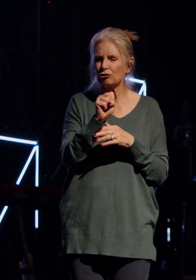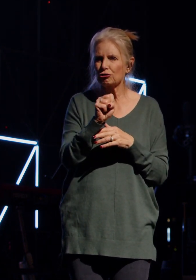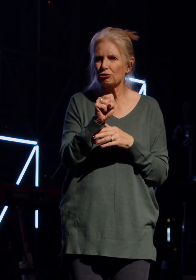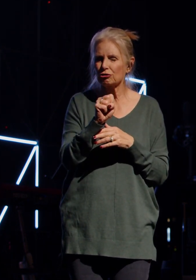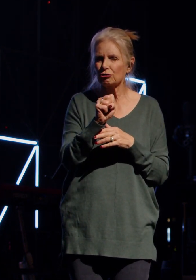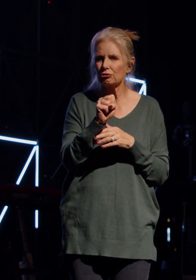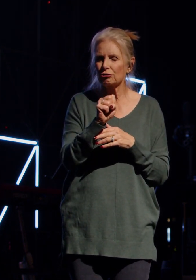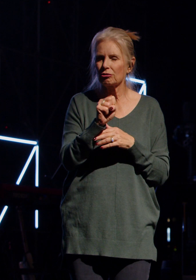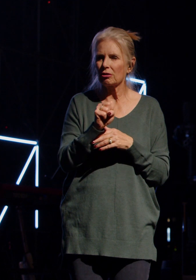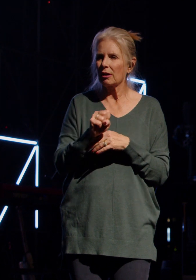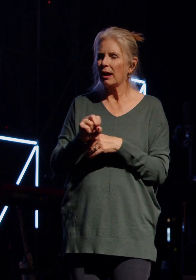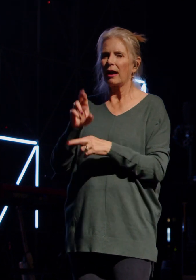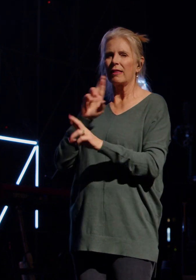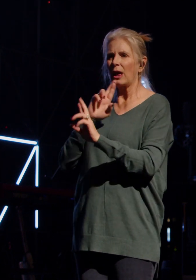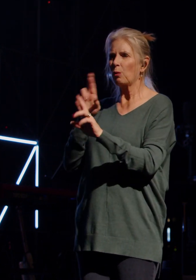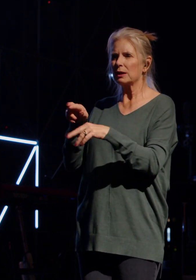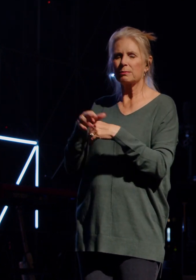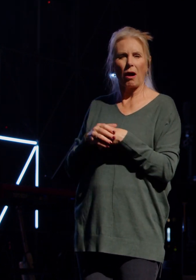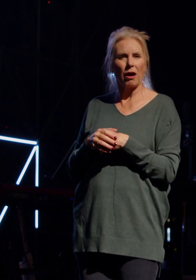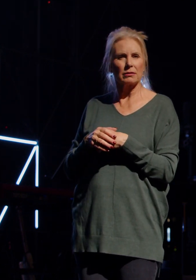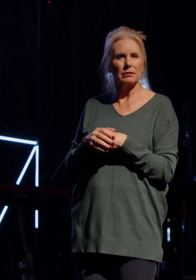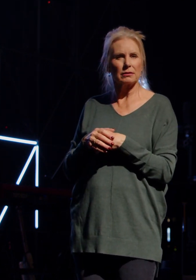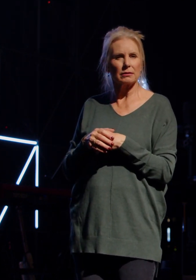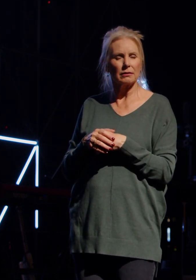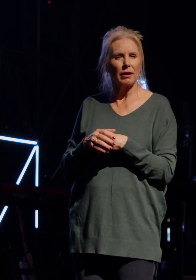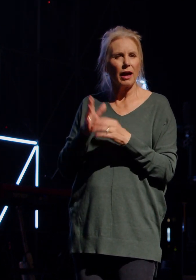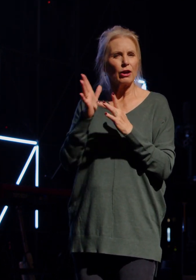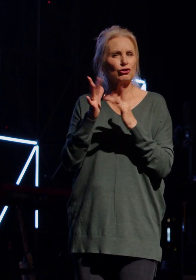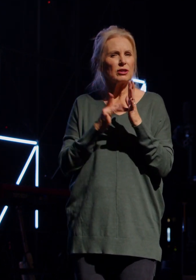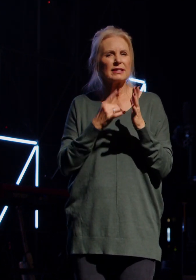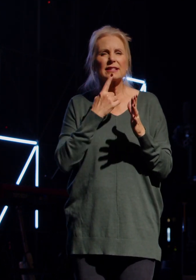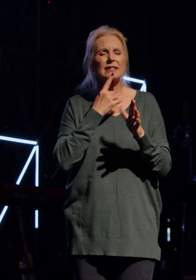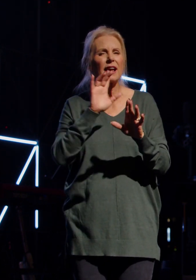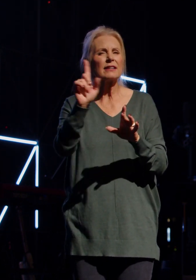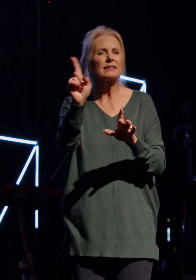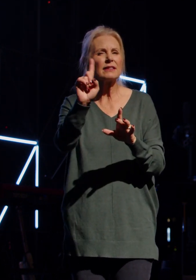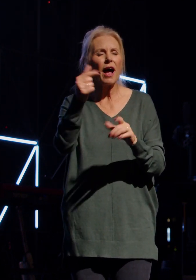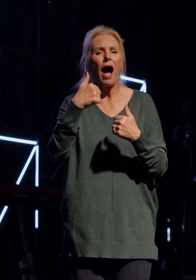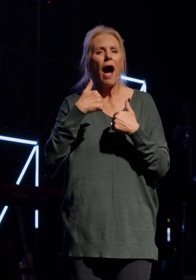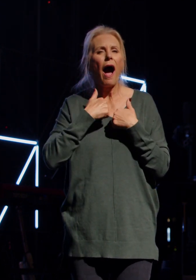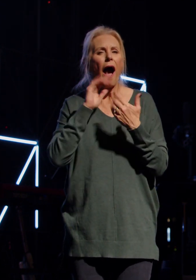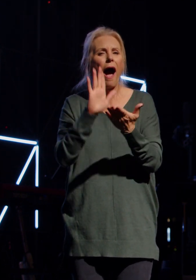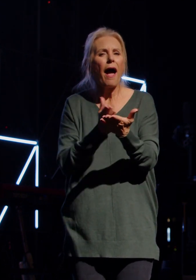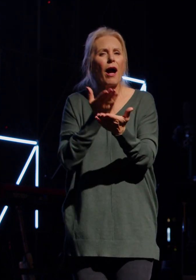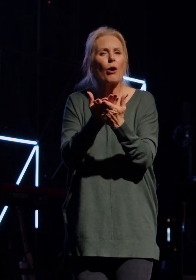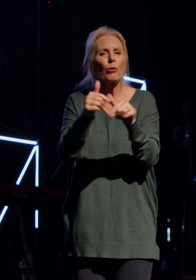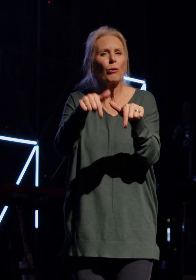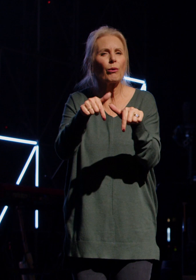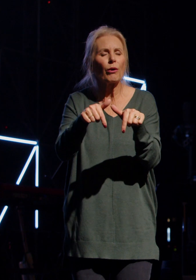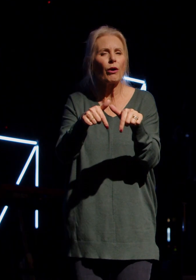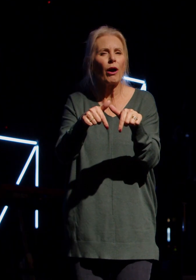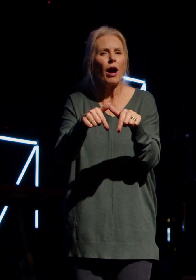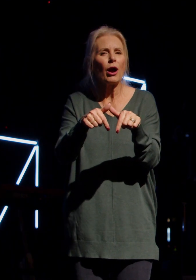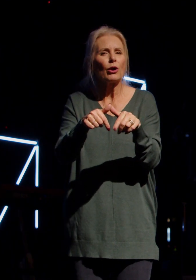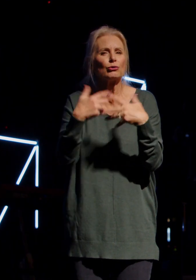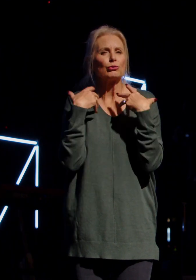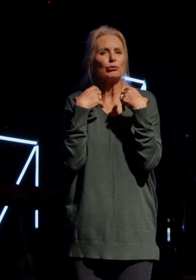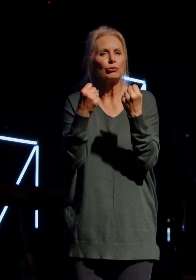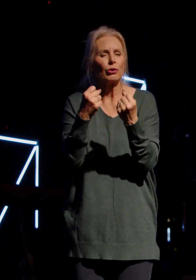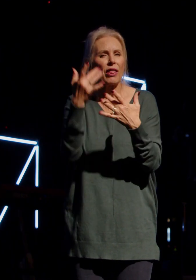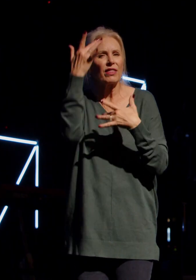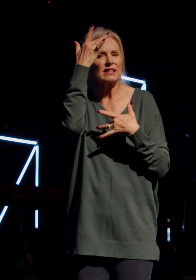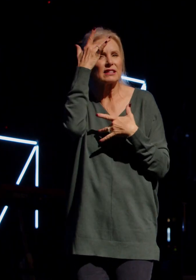need a doctor, but the sick. I've not come to call the righteous, but sinners. Another great story